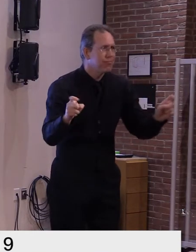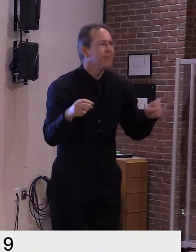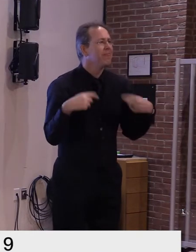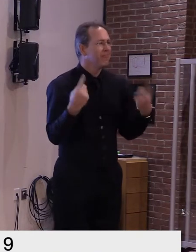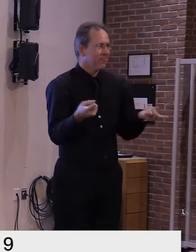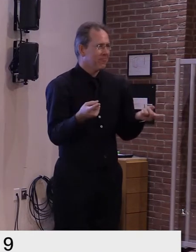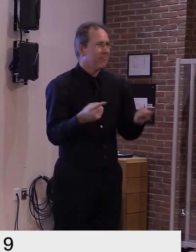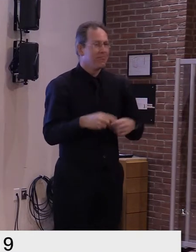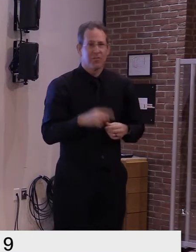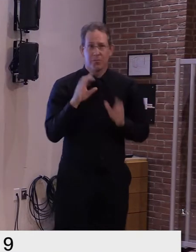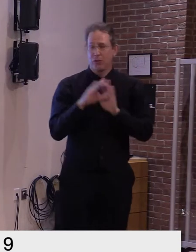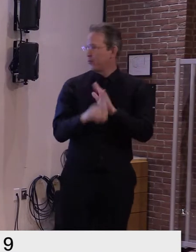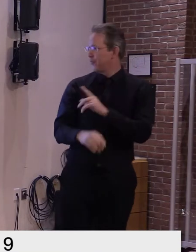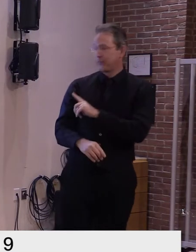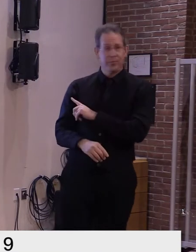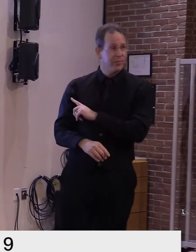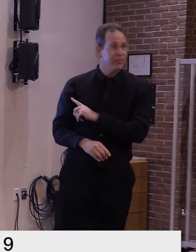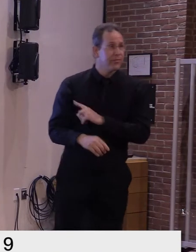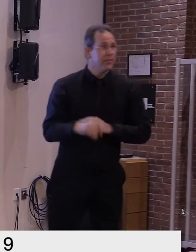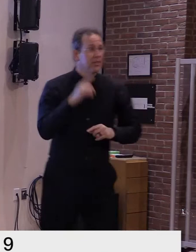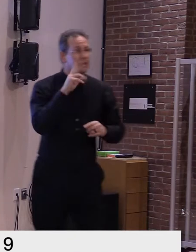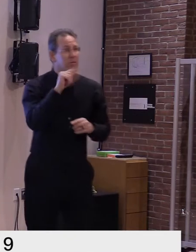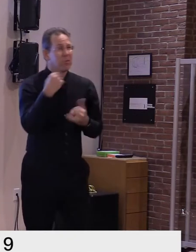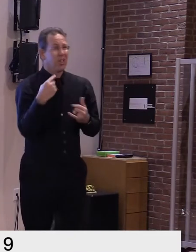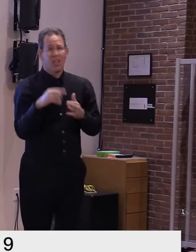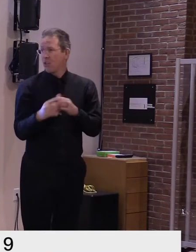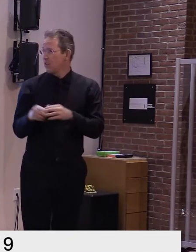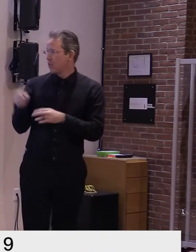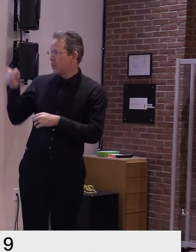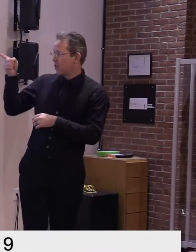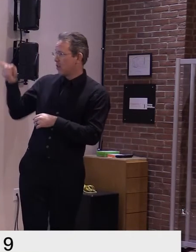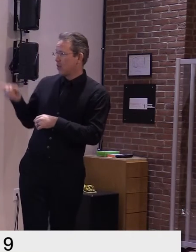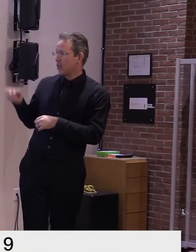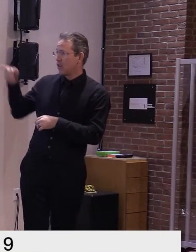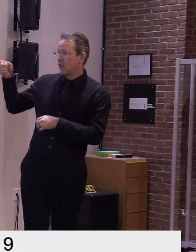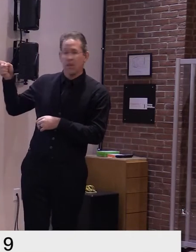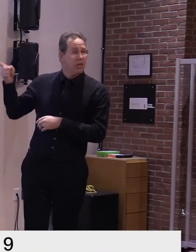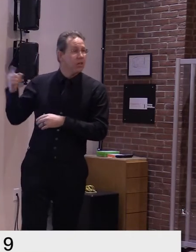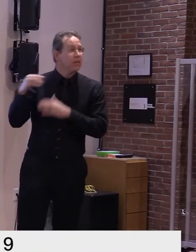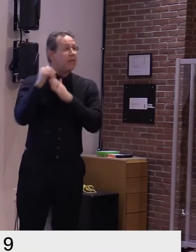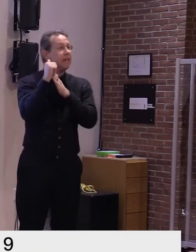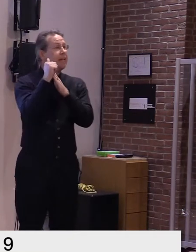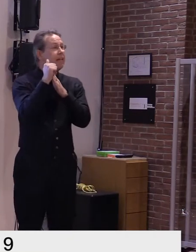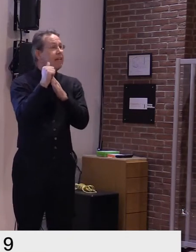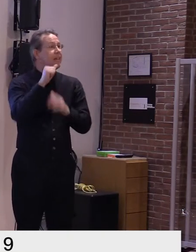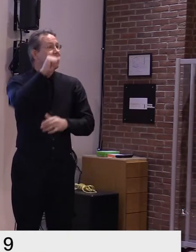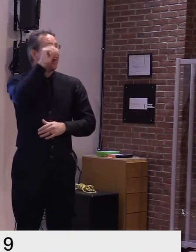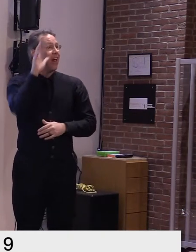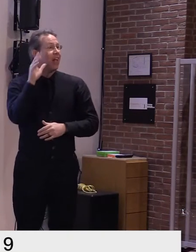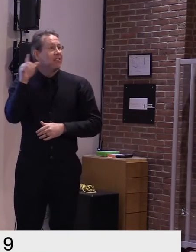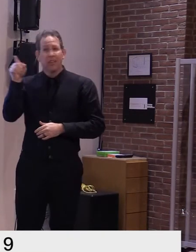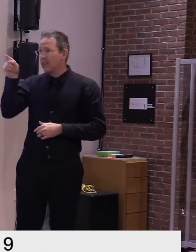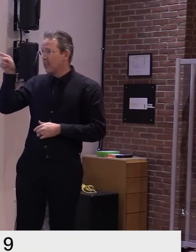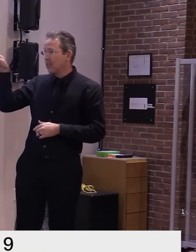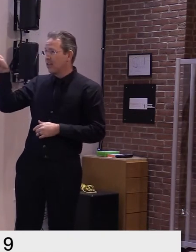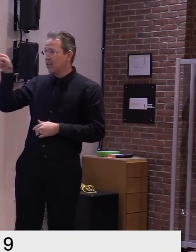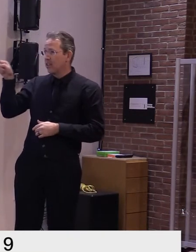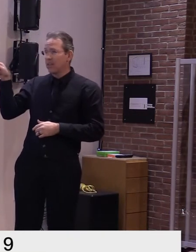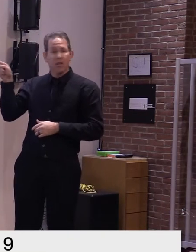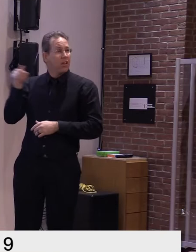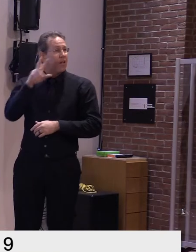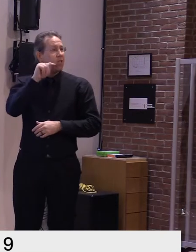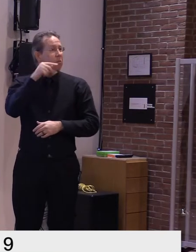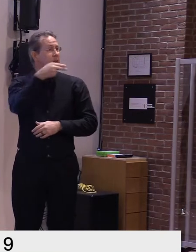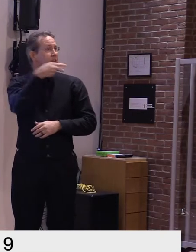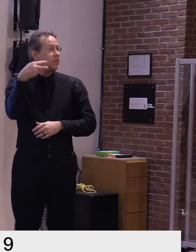you look at it, as the CDC does, as the rate of doses distributed per 100,000,